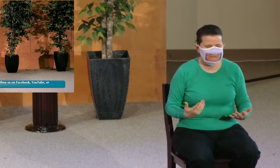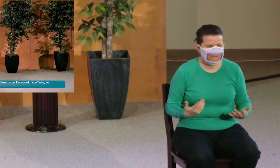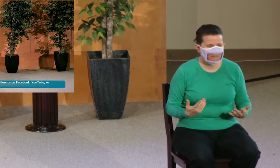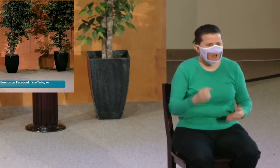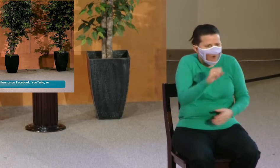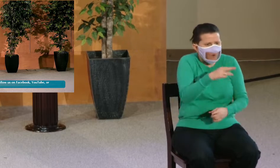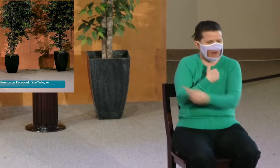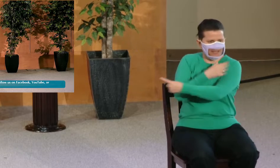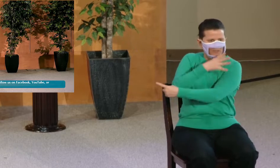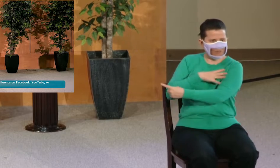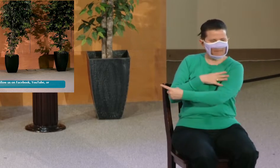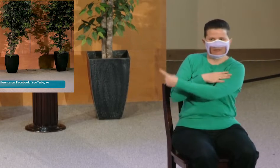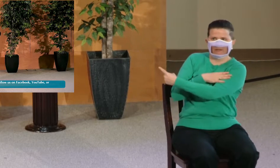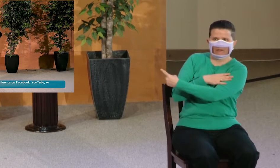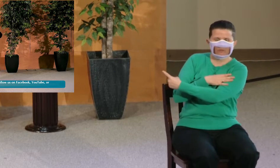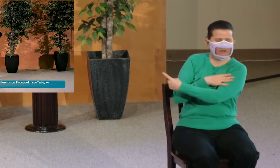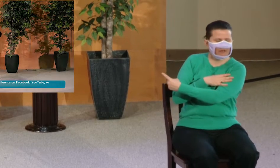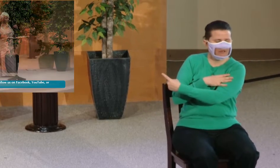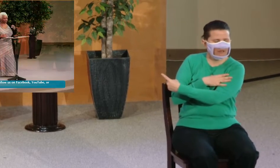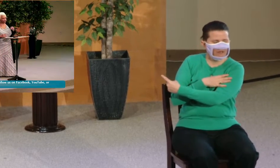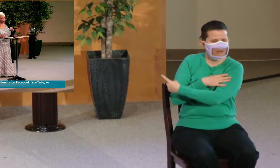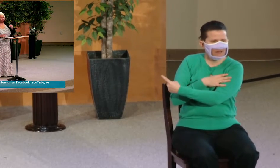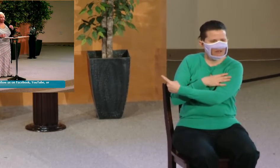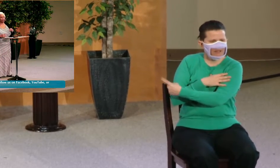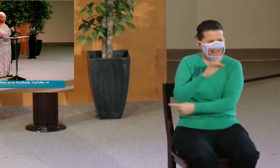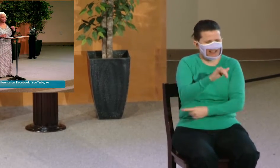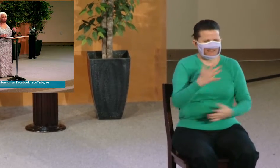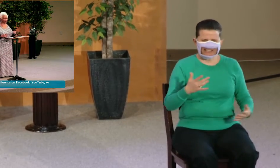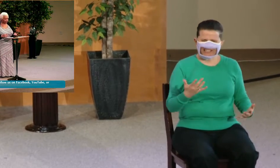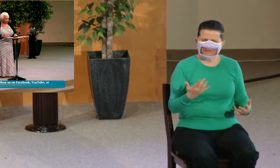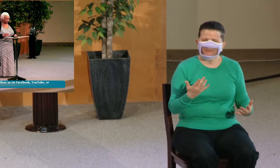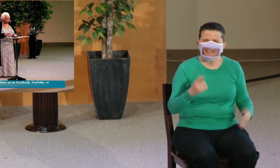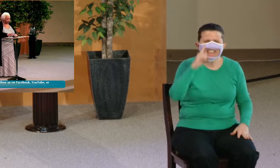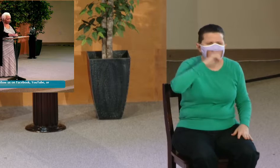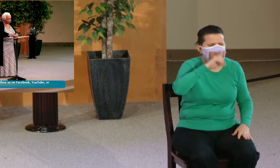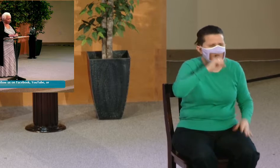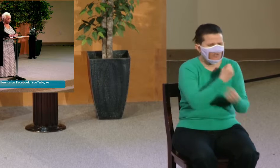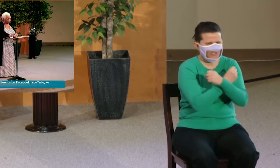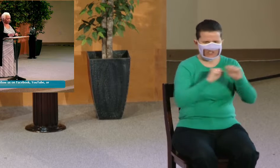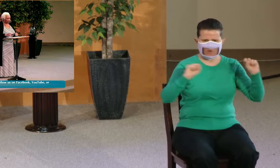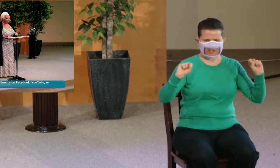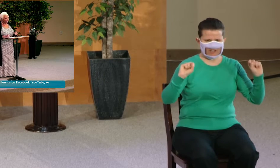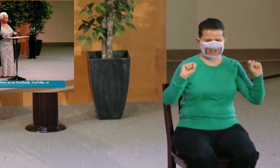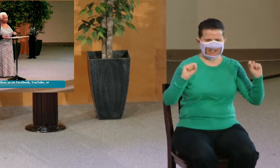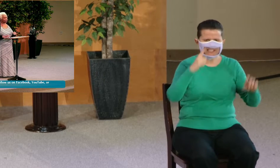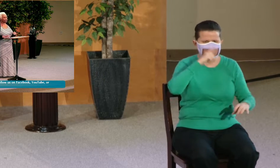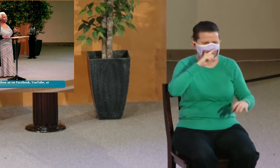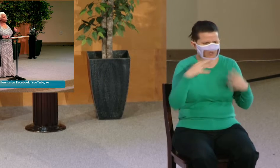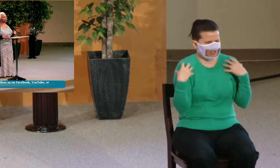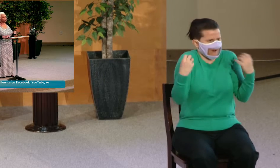up to stop this shark, it gives us a false sense of security and confidence in our lives.